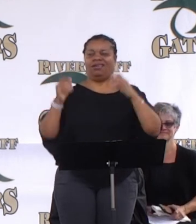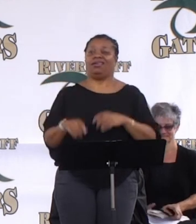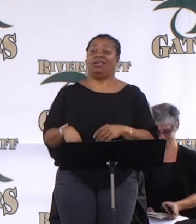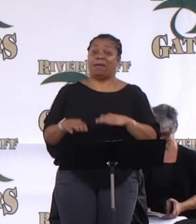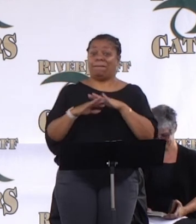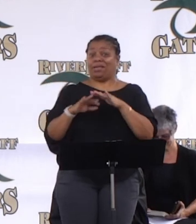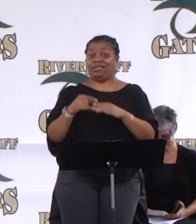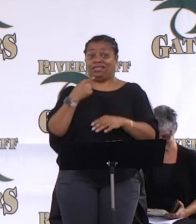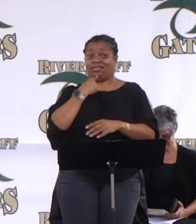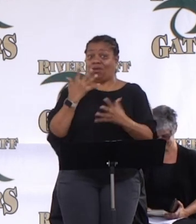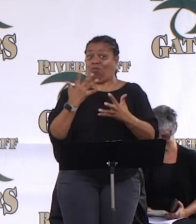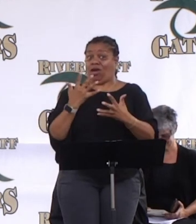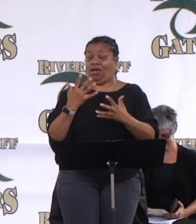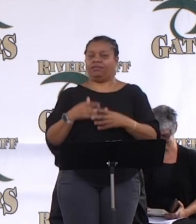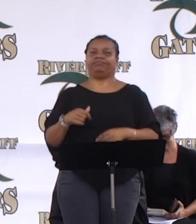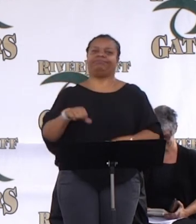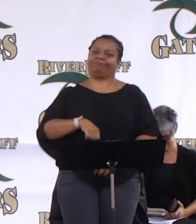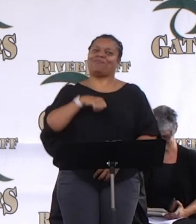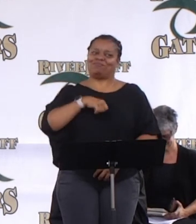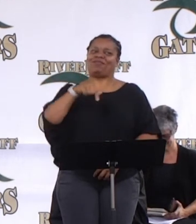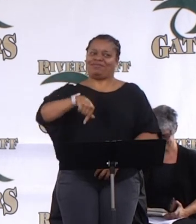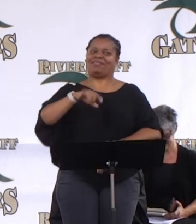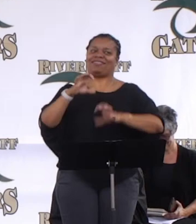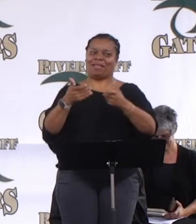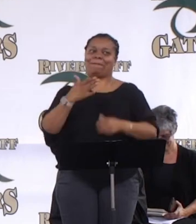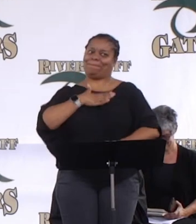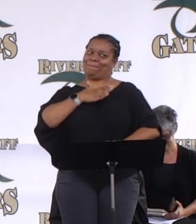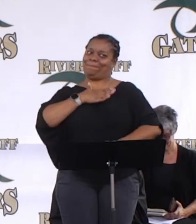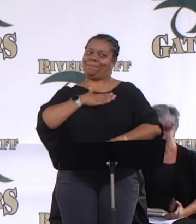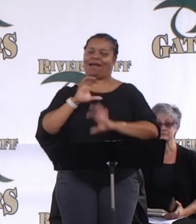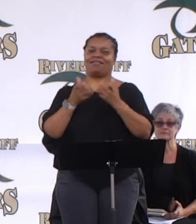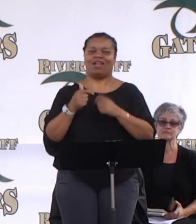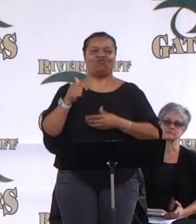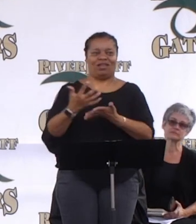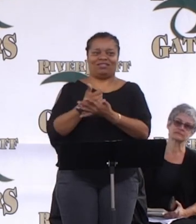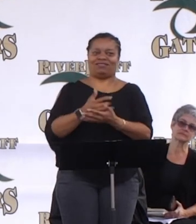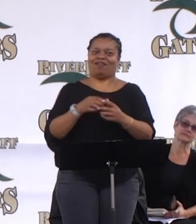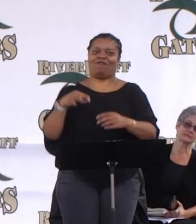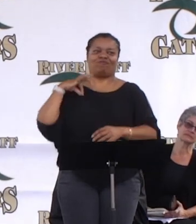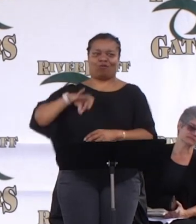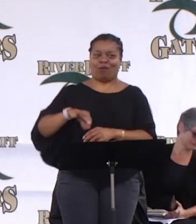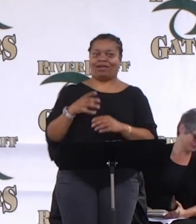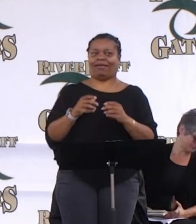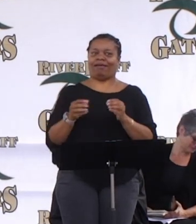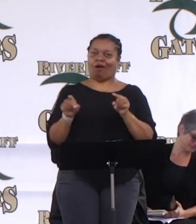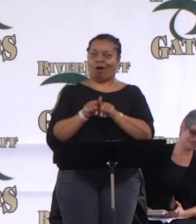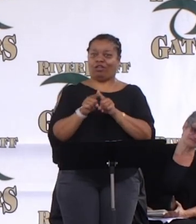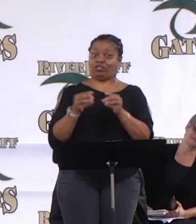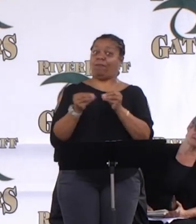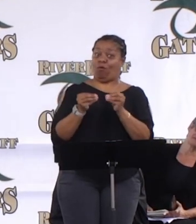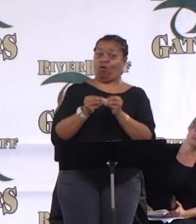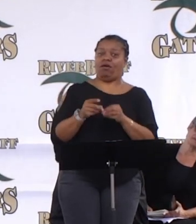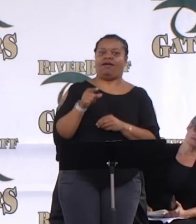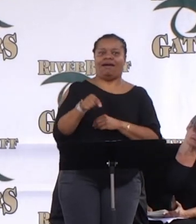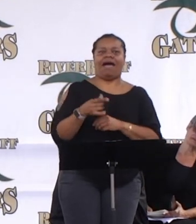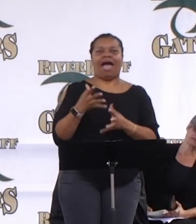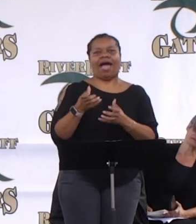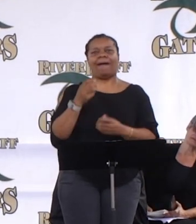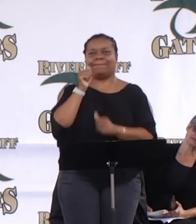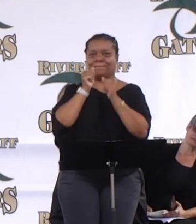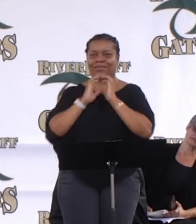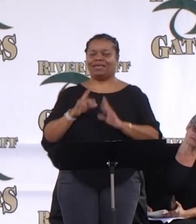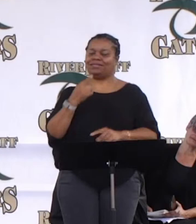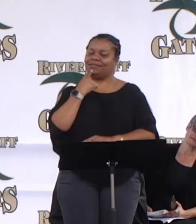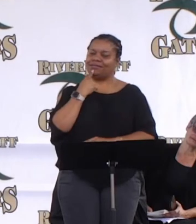Basically, what I'm trying to say is I'm very proud of this class, my class. We deserve so much credit, plus a little more. I've been blessed to say that